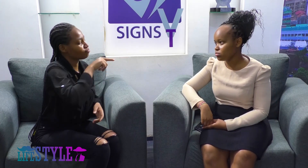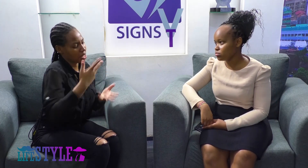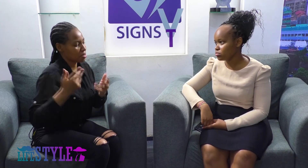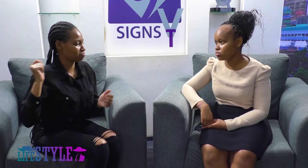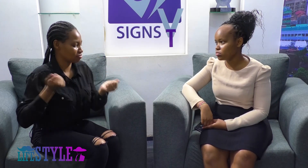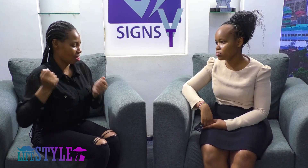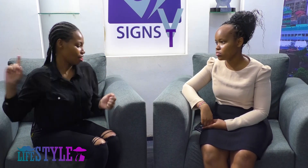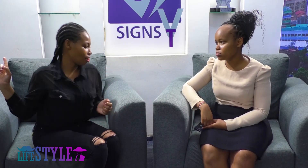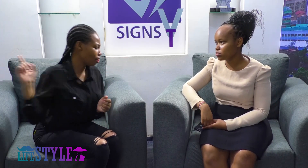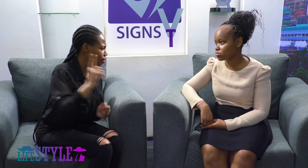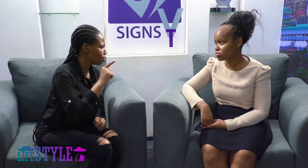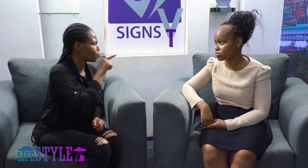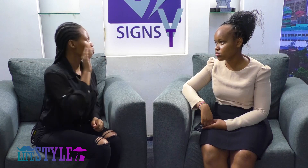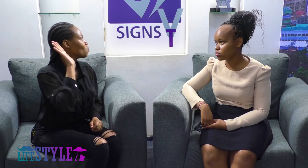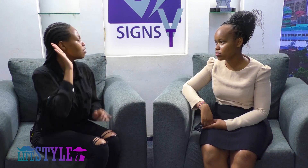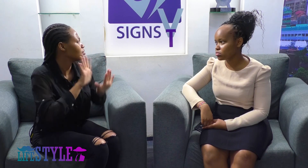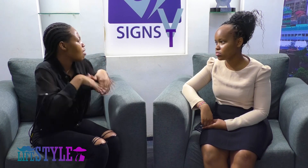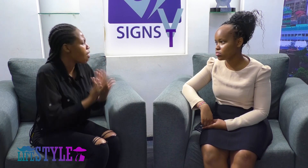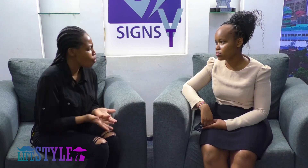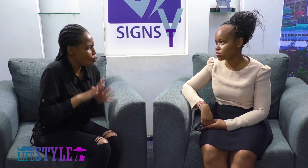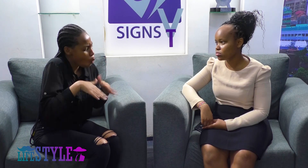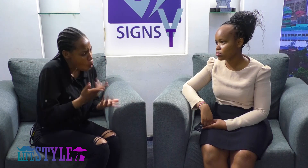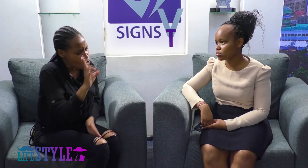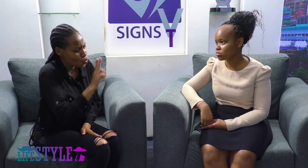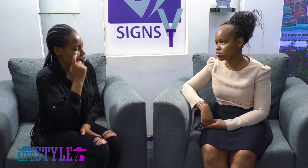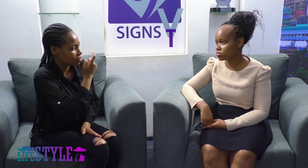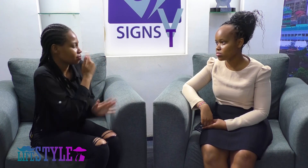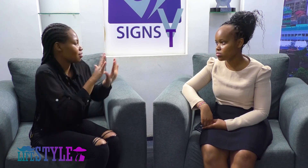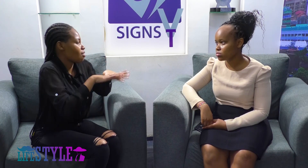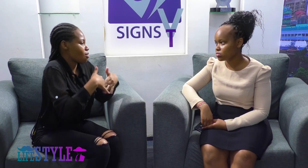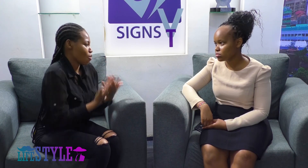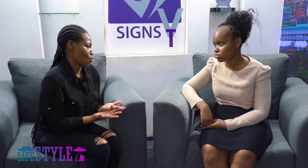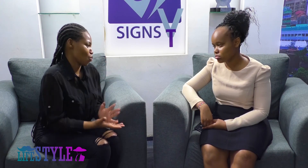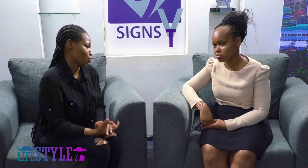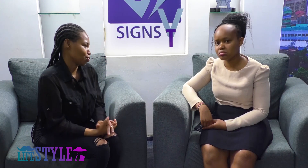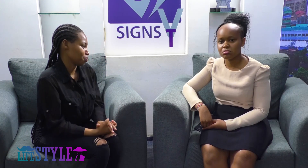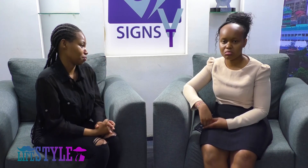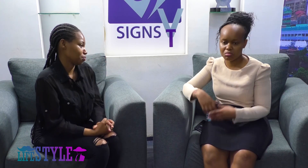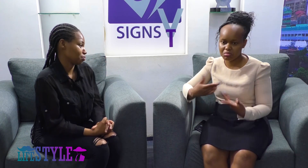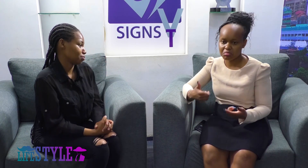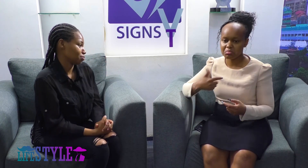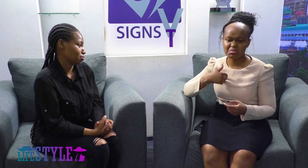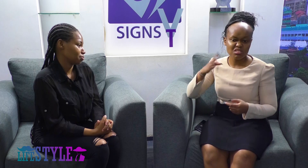on the road probably a car is passing and you don't hear I know you use your eyes. How do